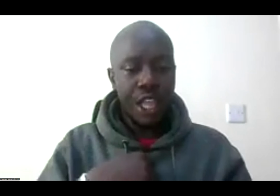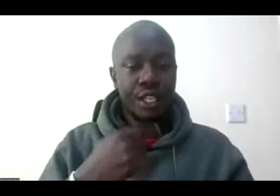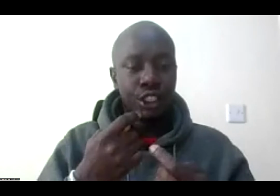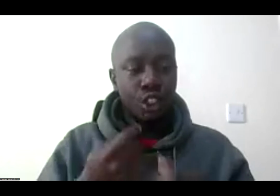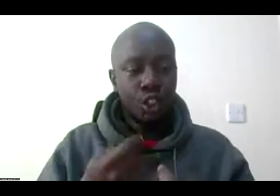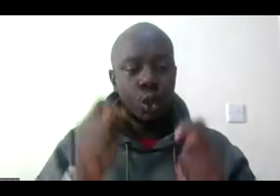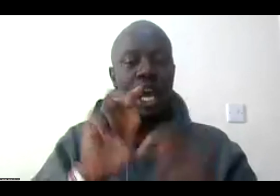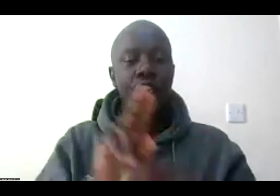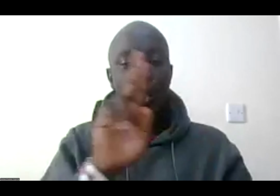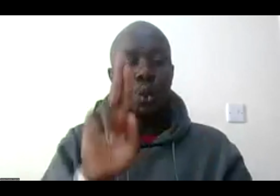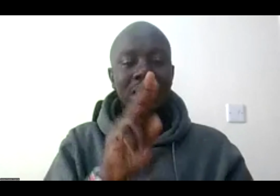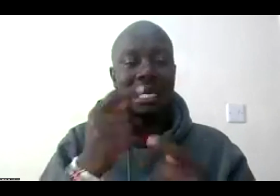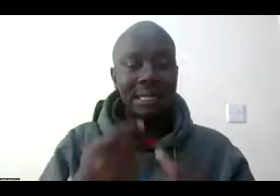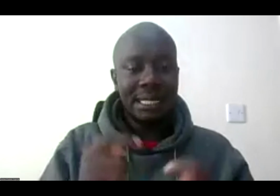workshops, where we try